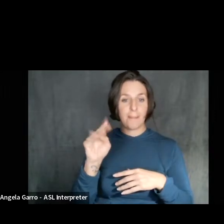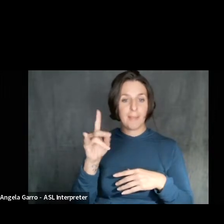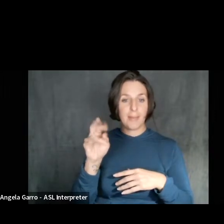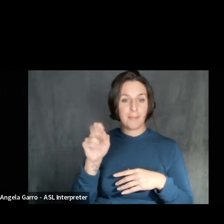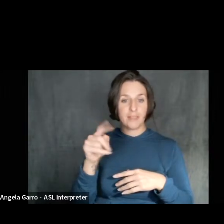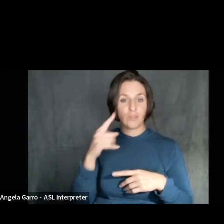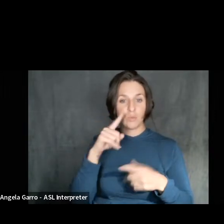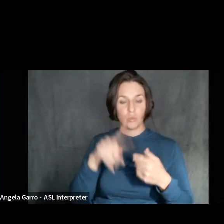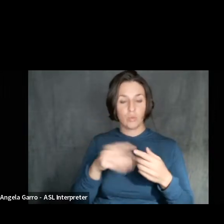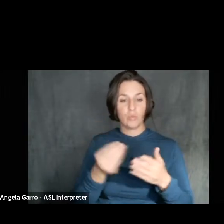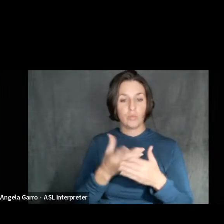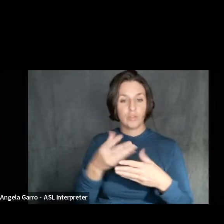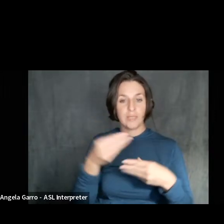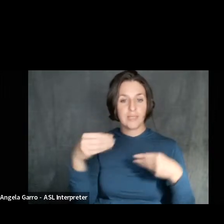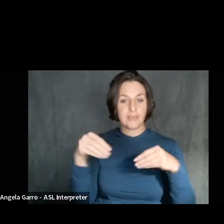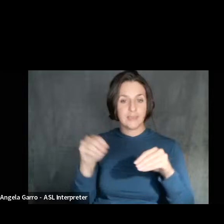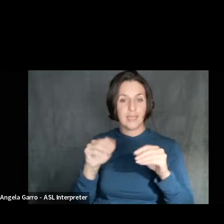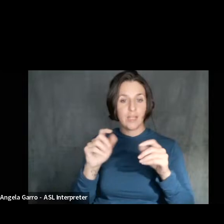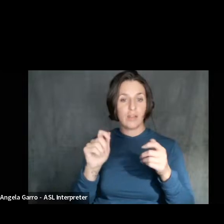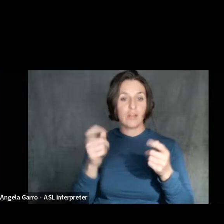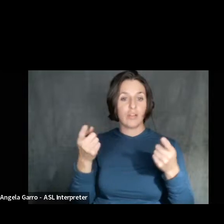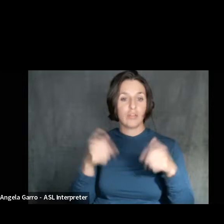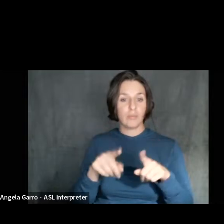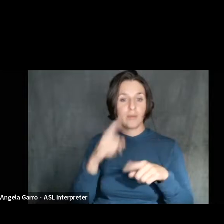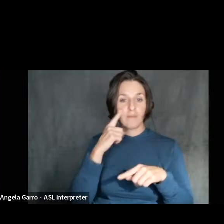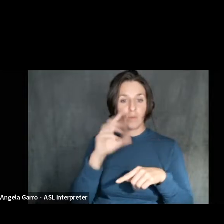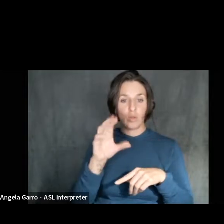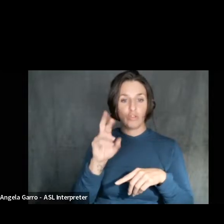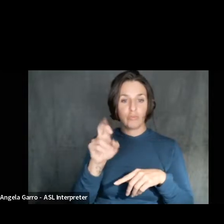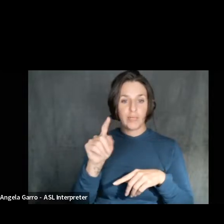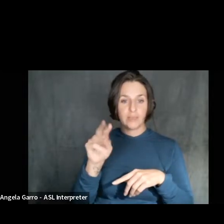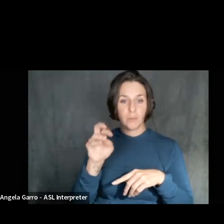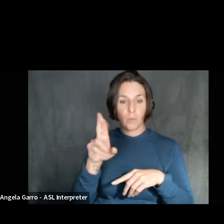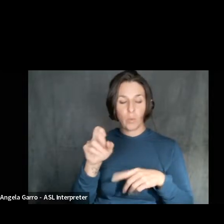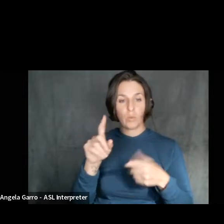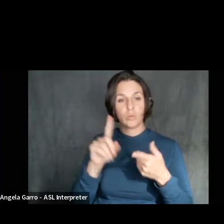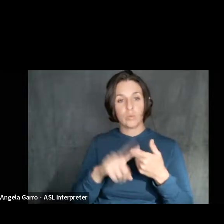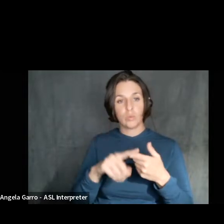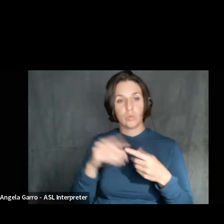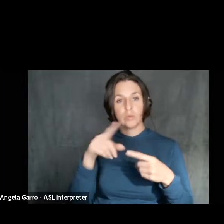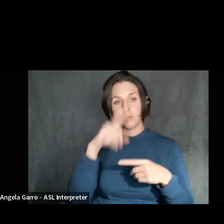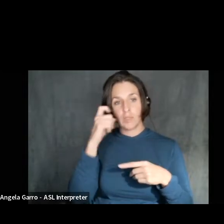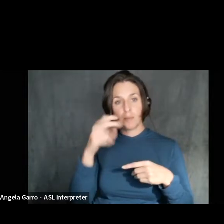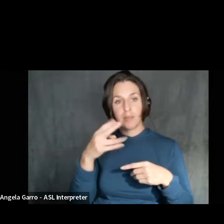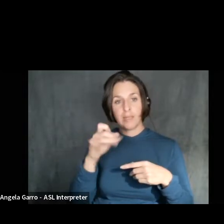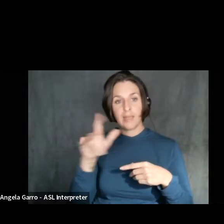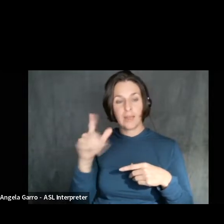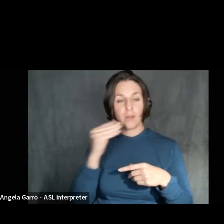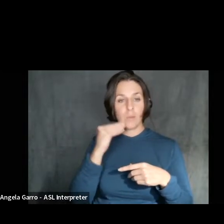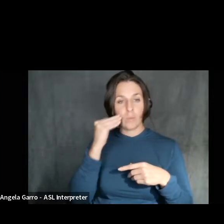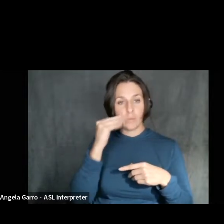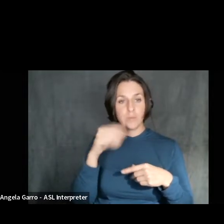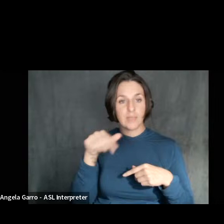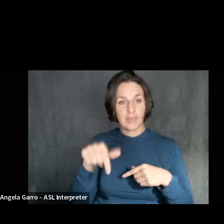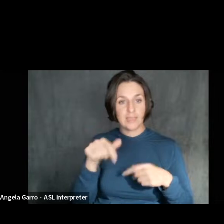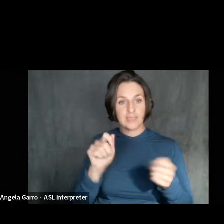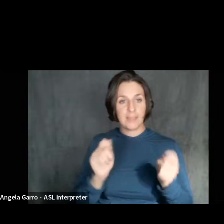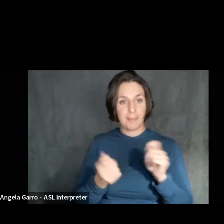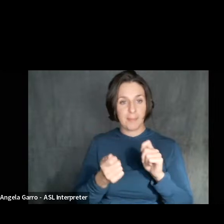agreement for Crestmore to Summerhill Homes. This